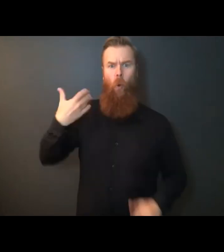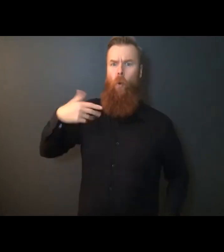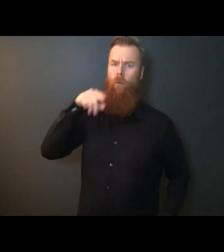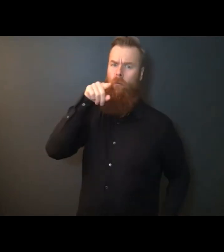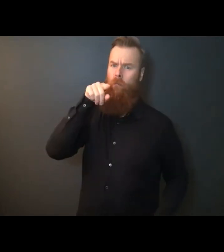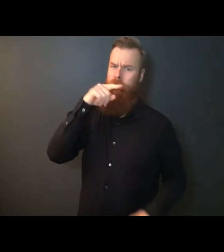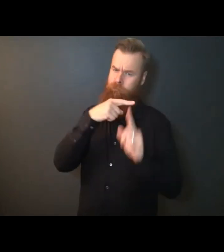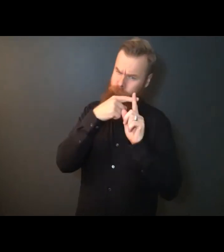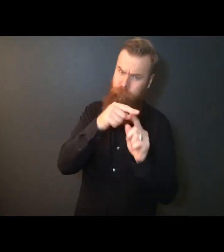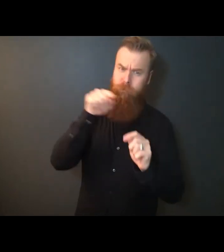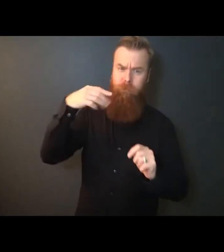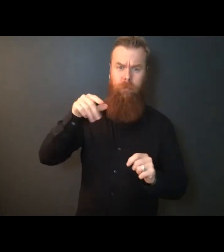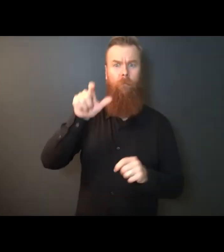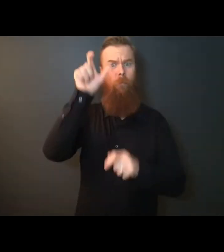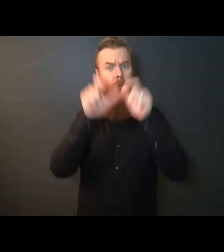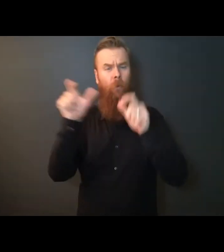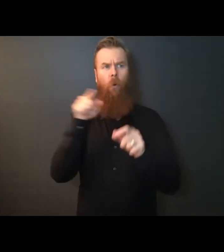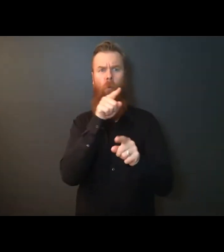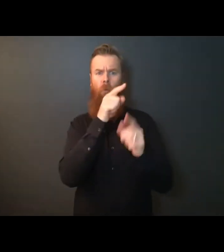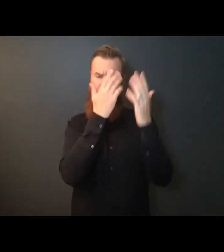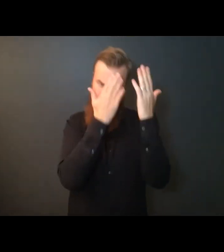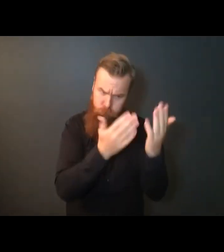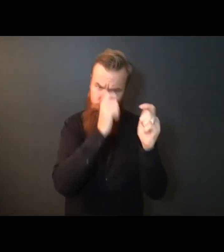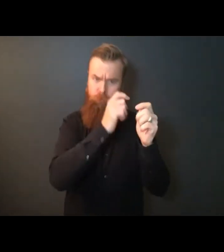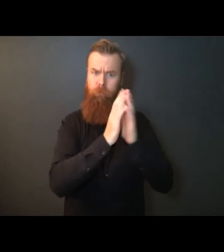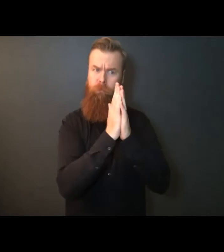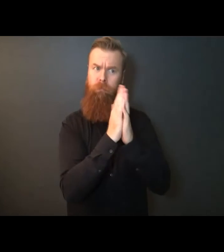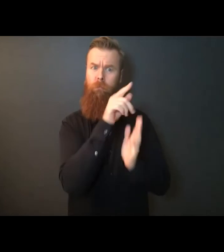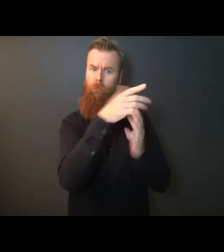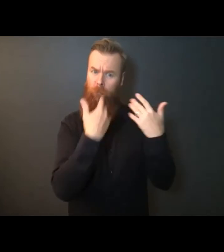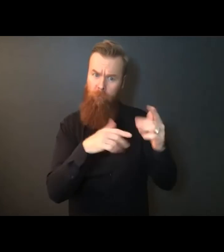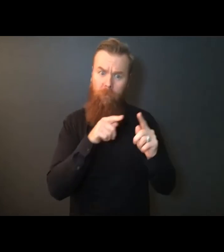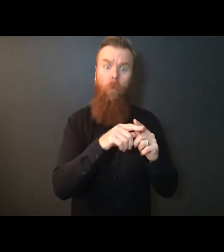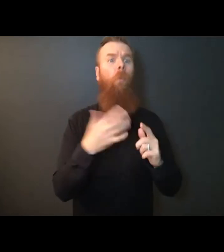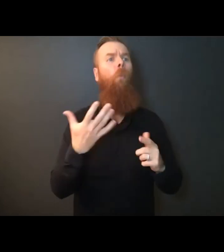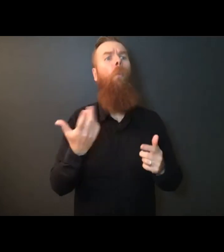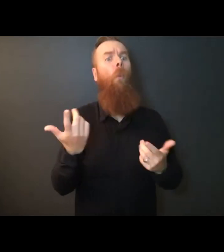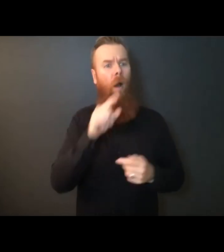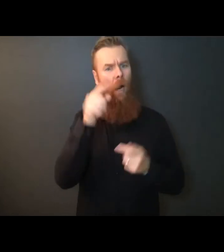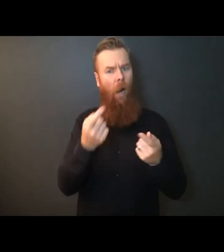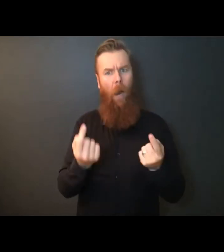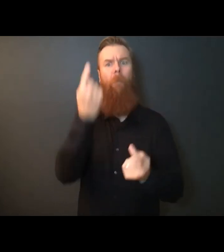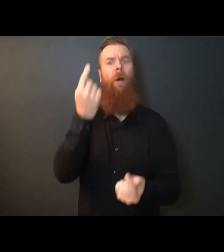quoted as the reason why certain things would happen. And then we saw, and this had to do with